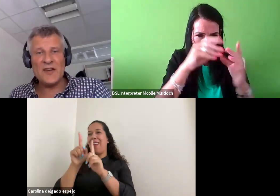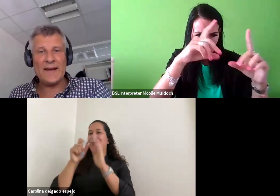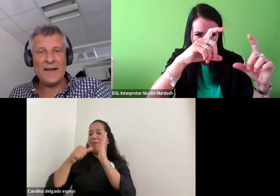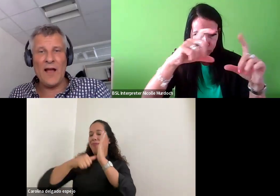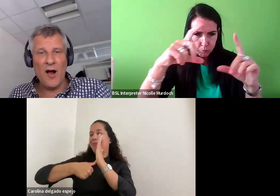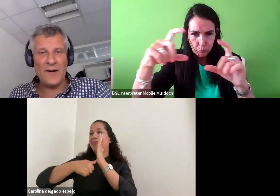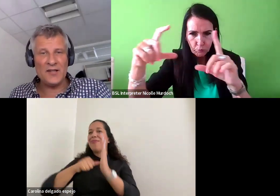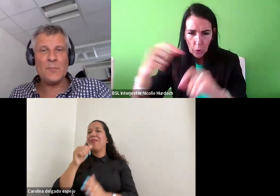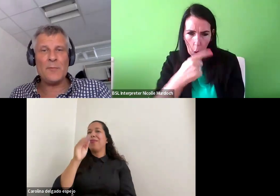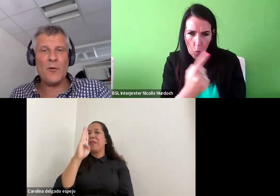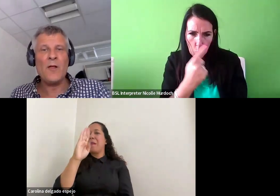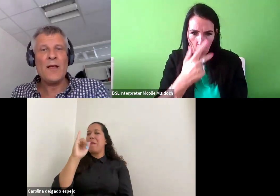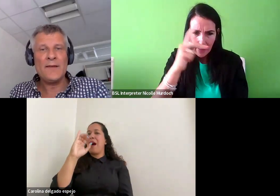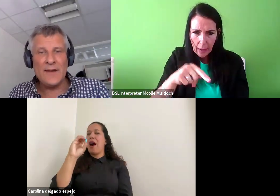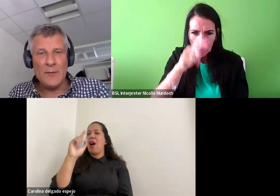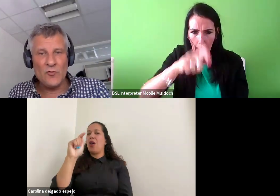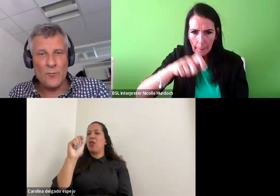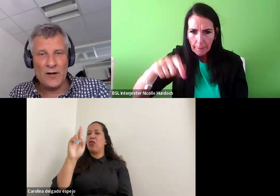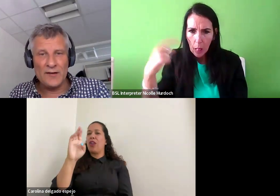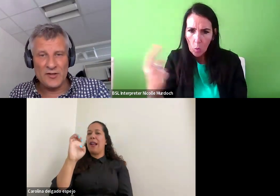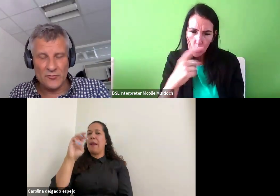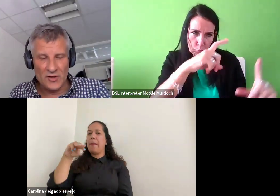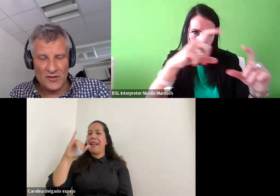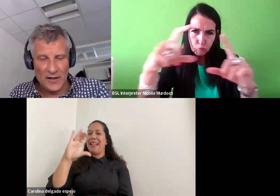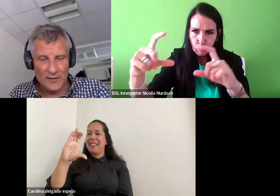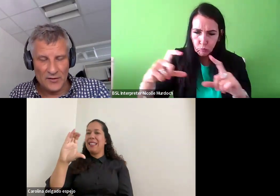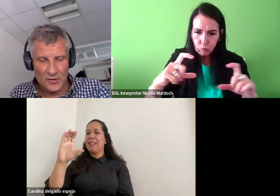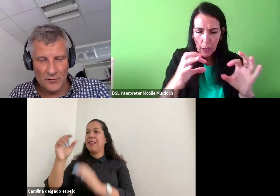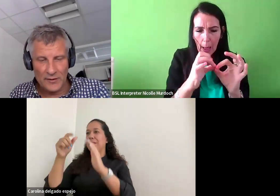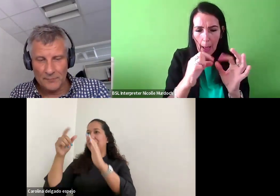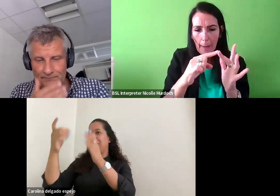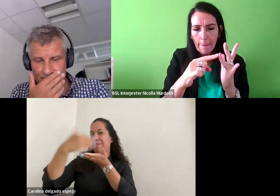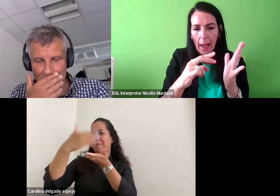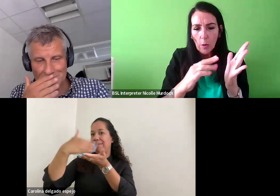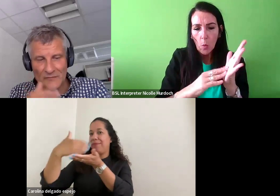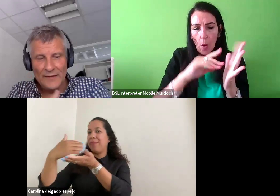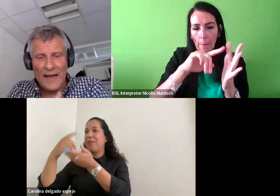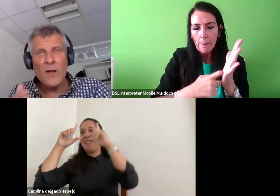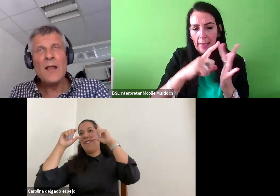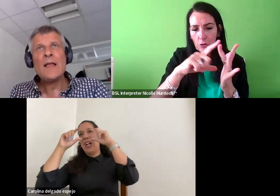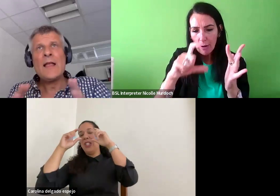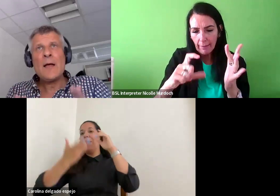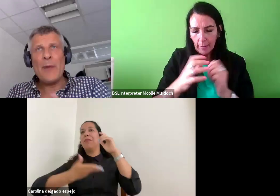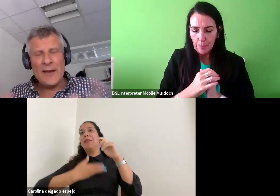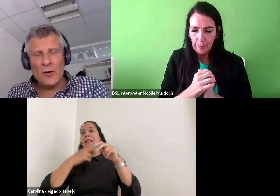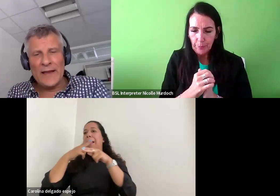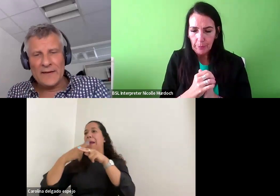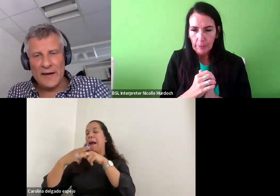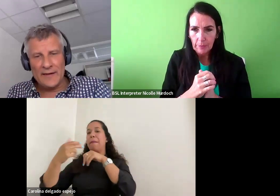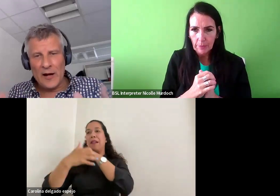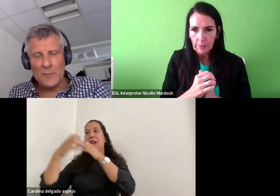who exactly are these people that came to Bangladesh to seek safety and security. Now,